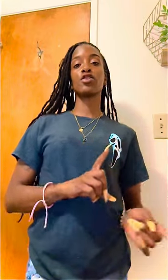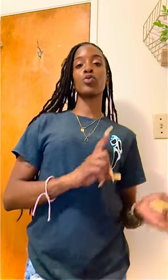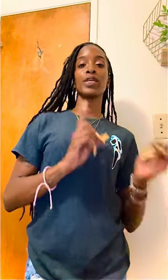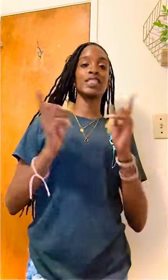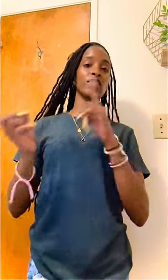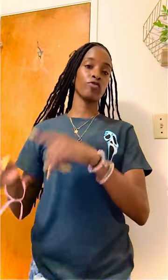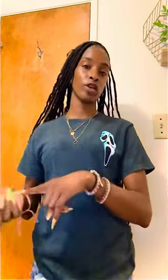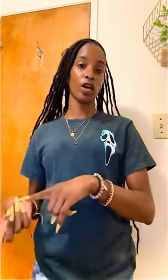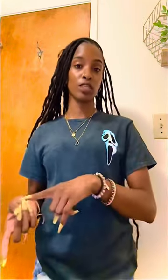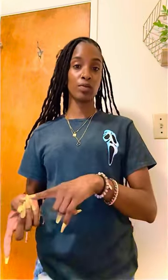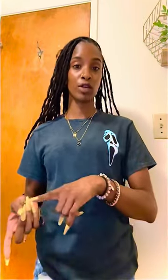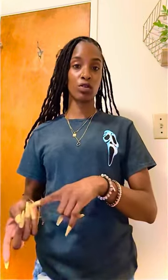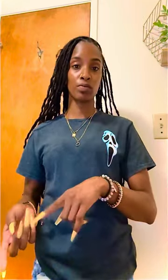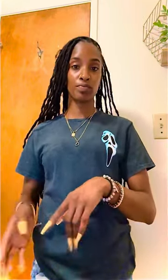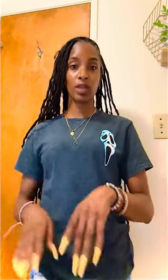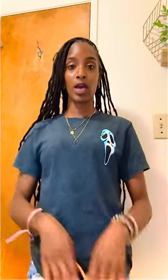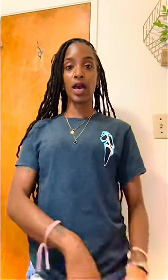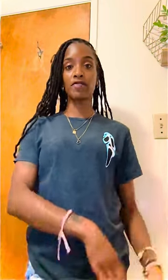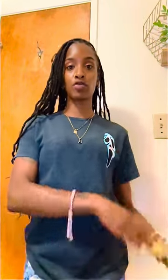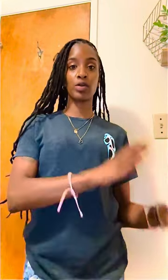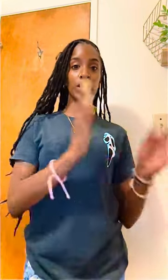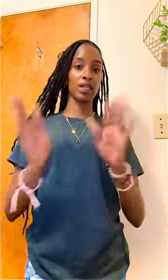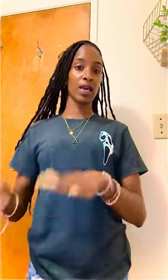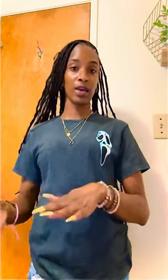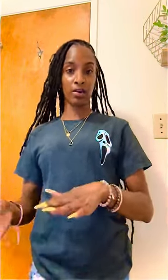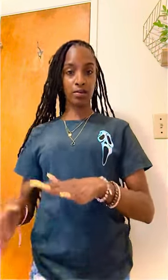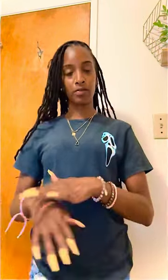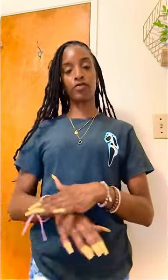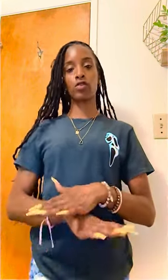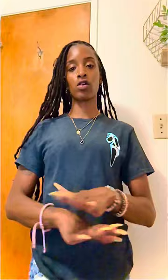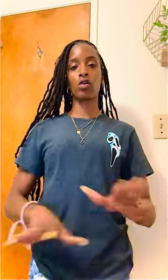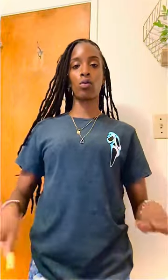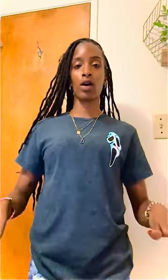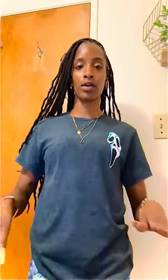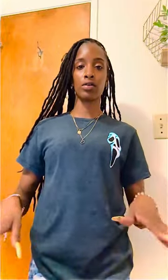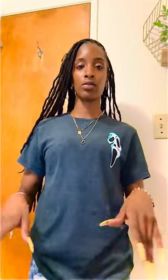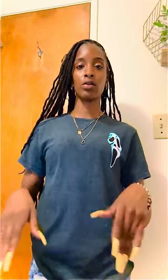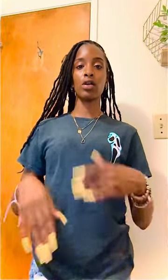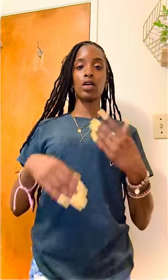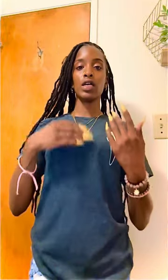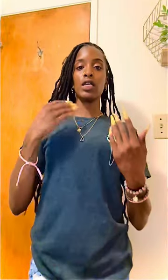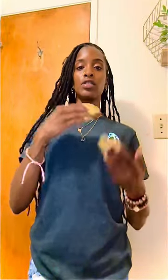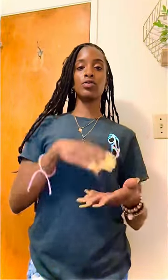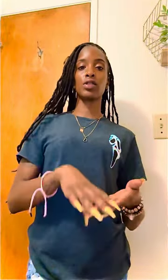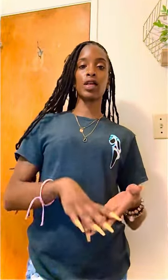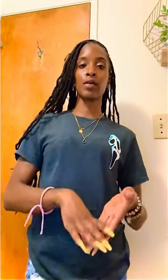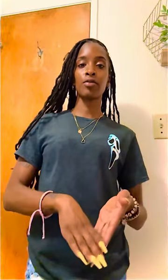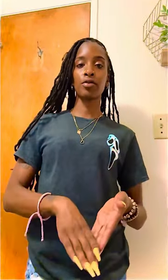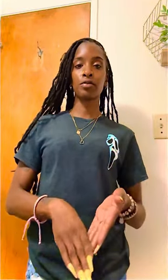a different hospital. After being there for a while, induced labor,